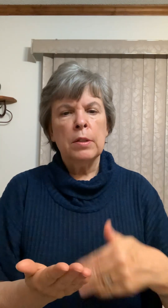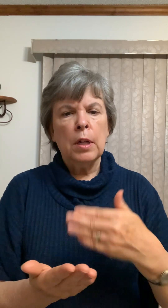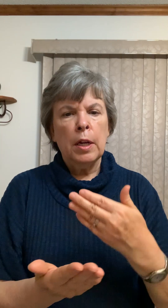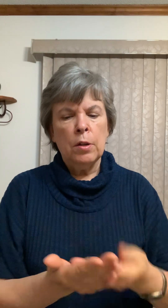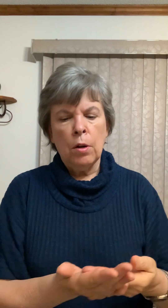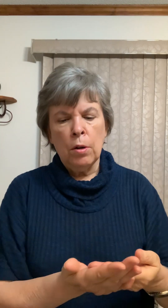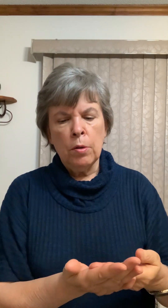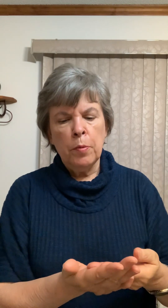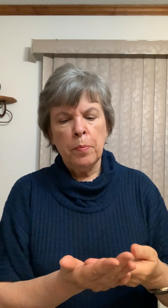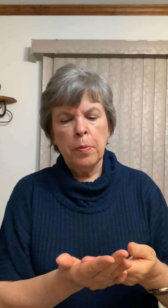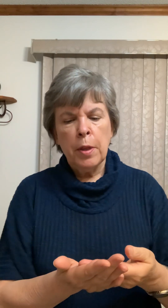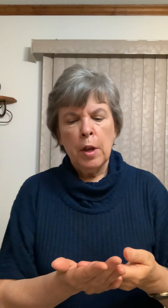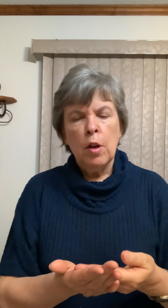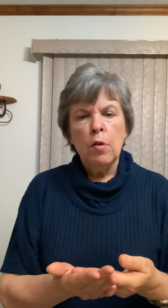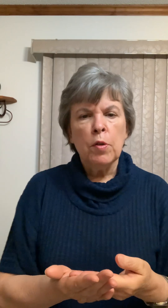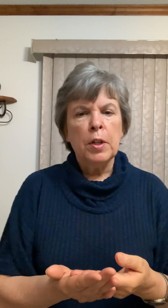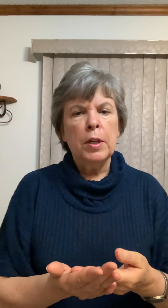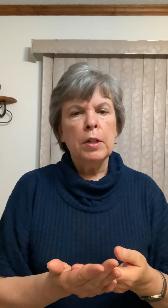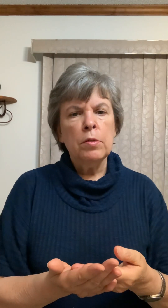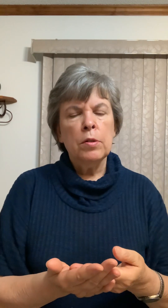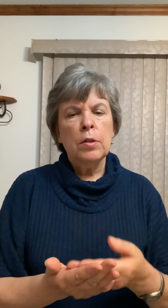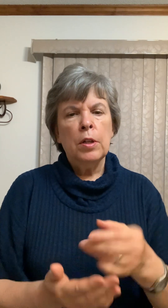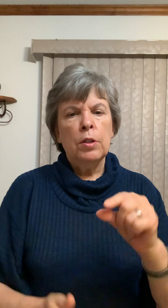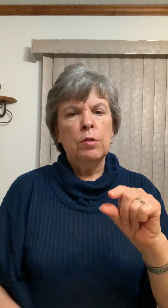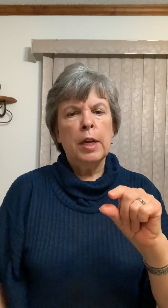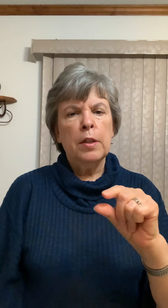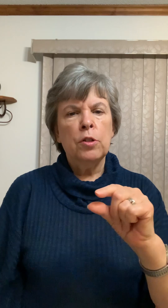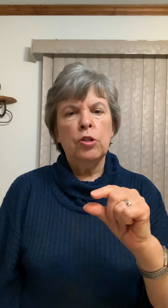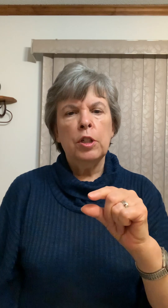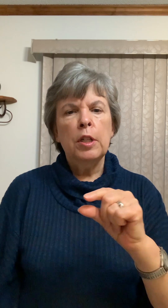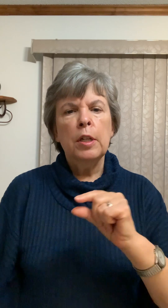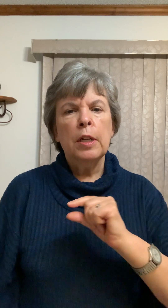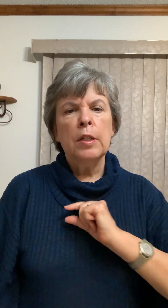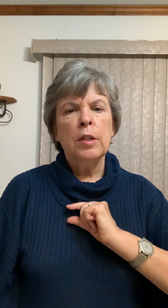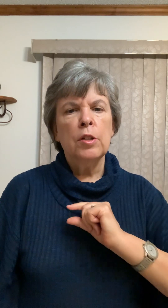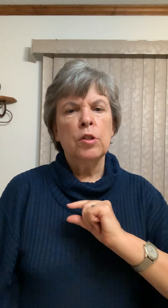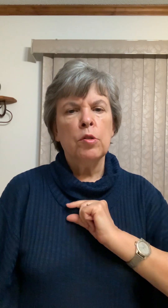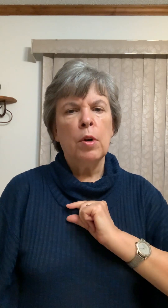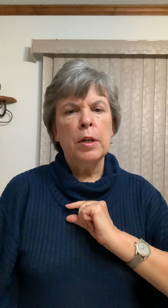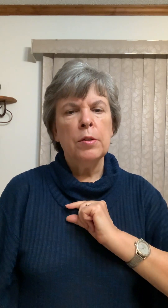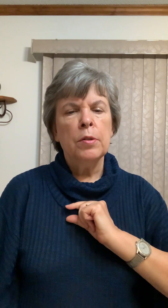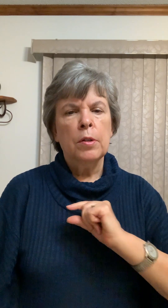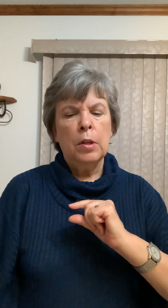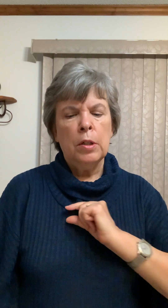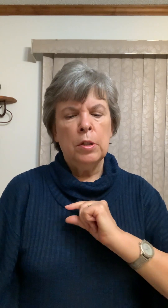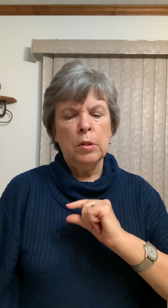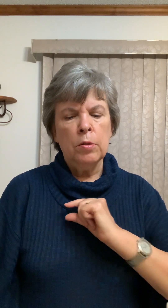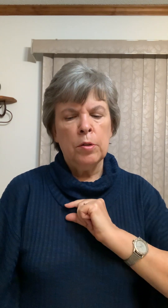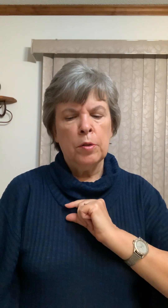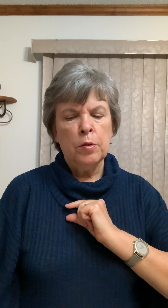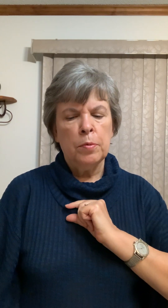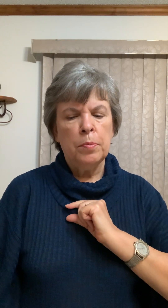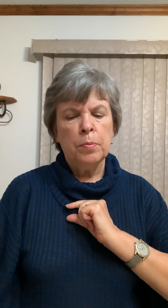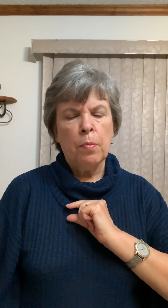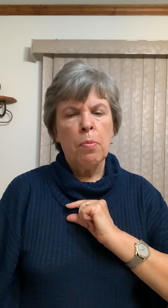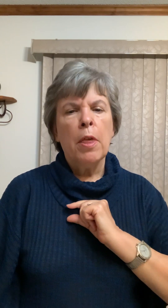sign, all. For guilt, you take the G and touch it twice. Guilt.